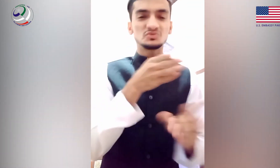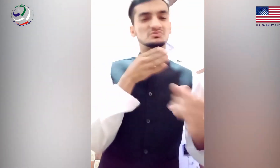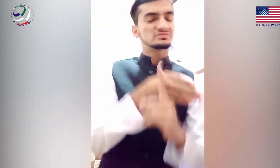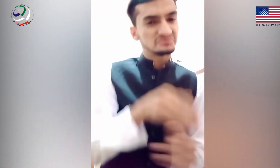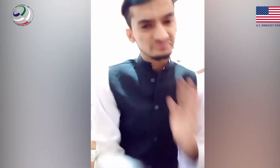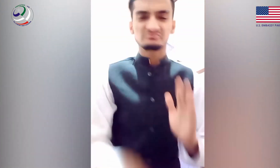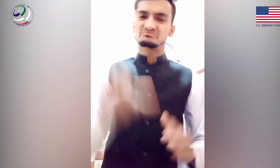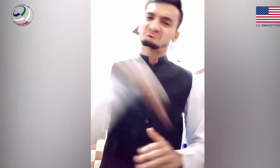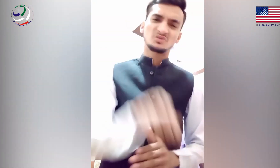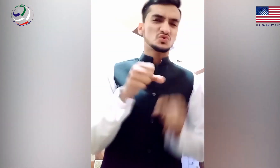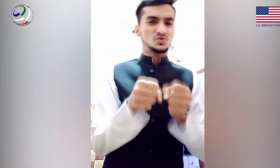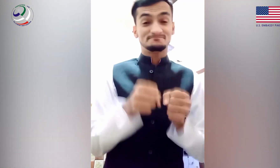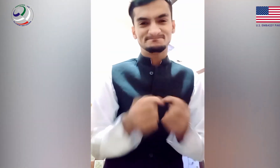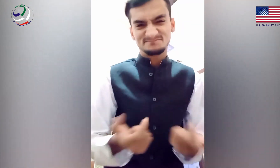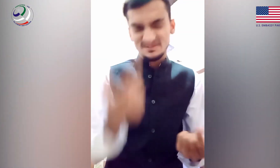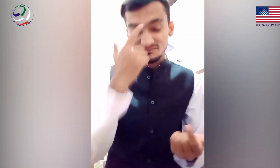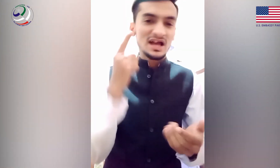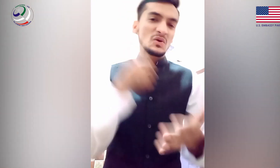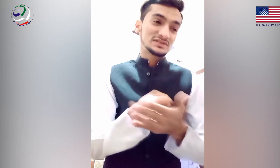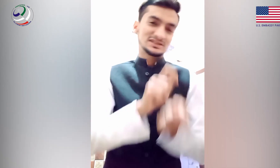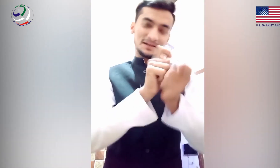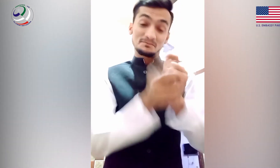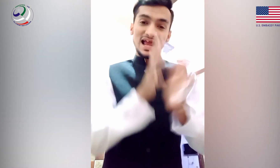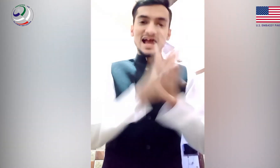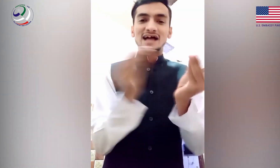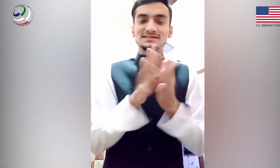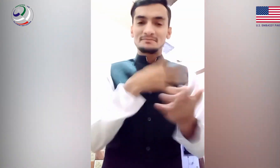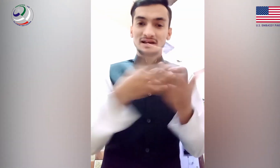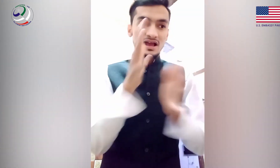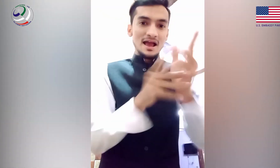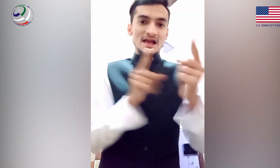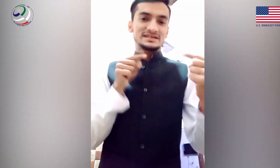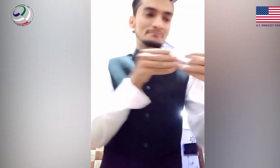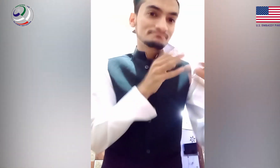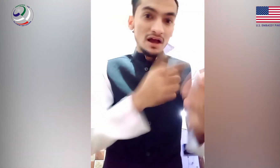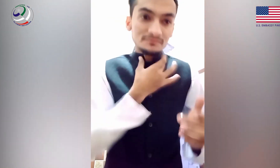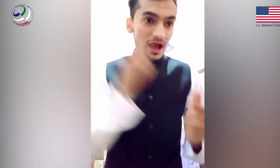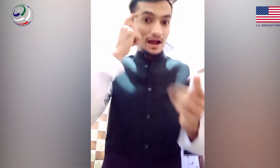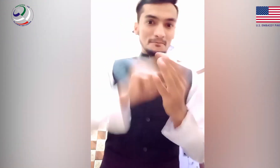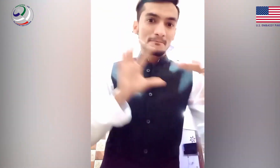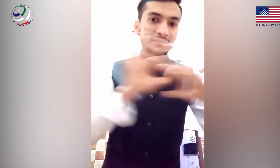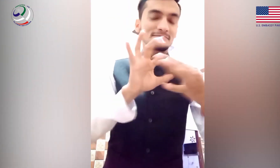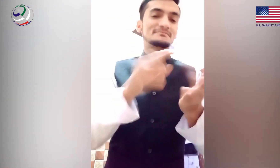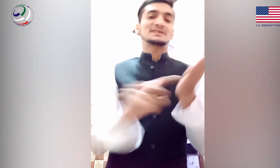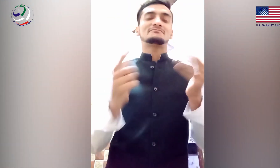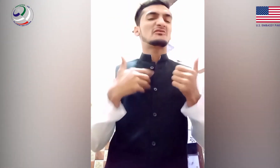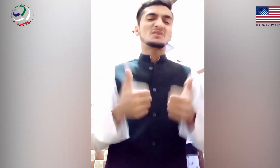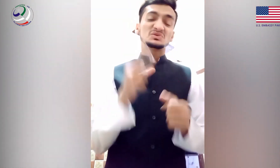doctor that I am deaf and then they helped me. I think everyone should learn basic sign language so it becomes easier for